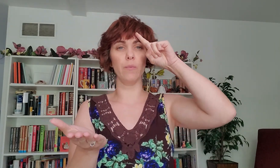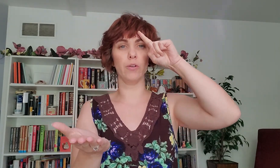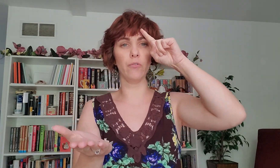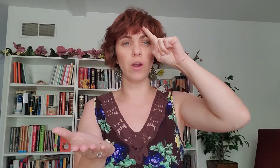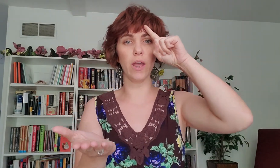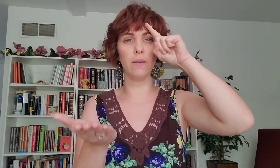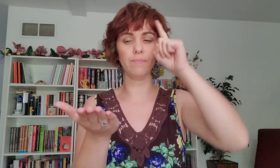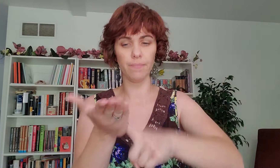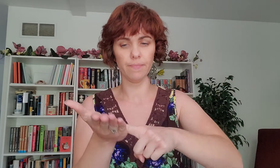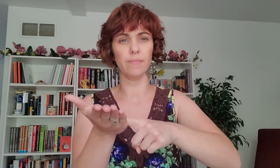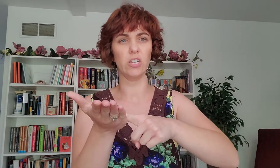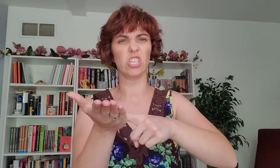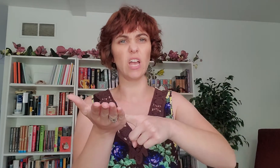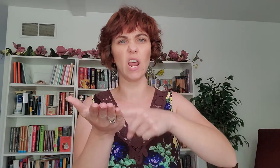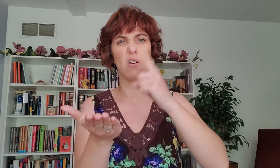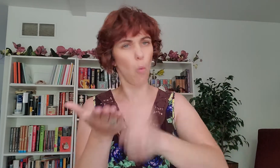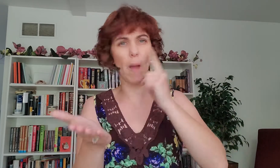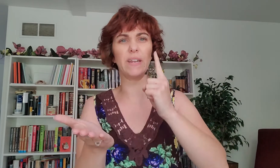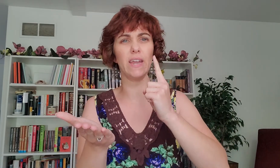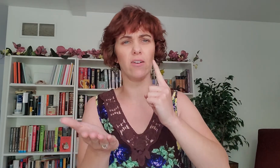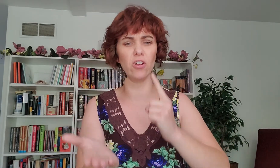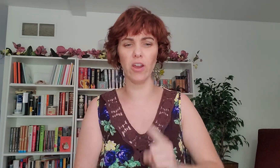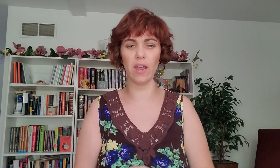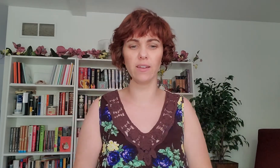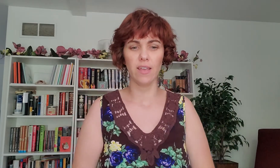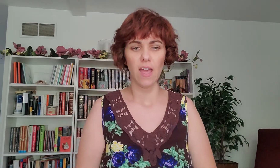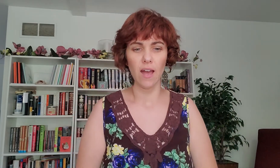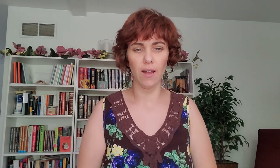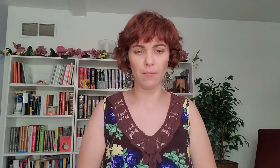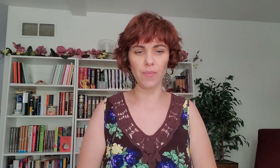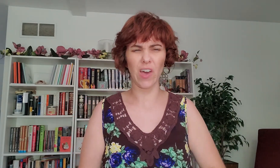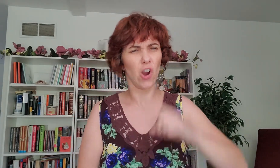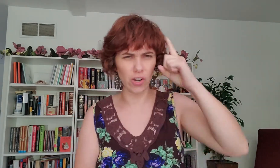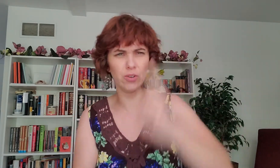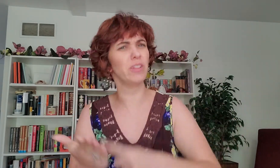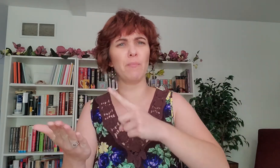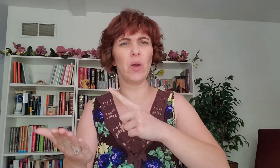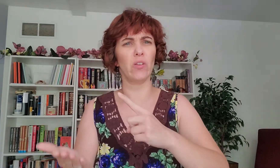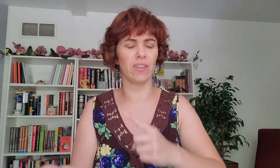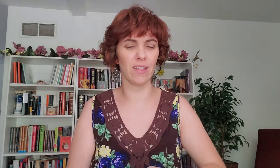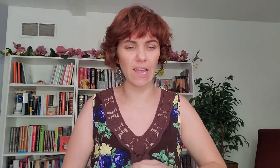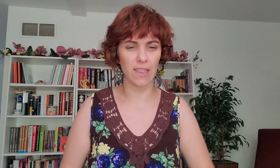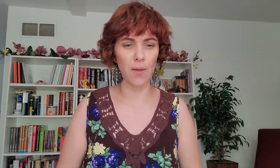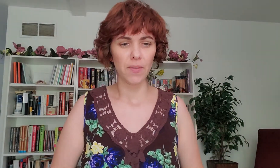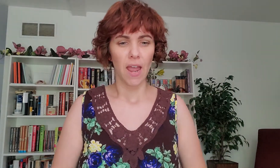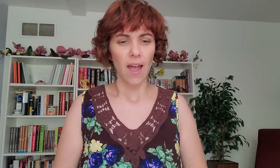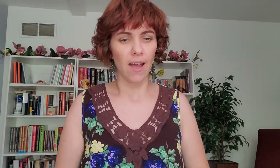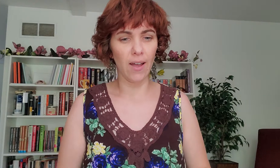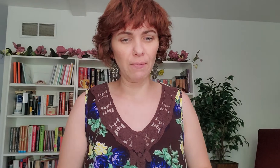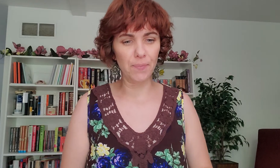your forehead and just kind of flap it down on your hand. The harder you do it, the better. The kids like that.